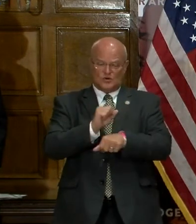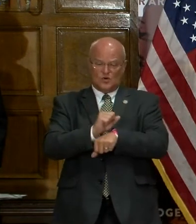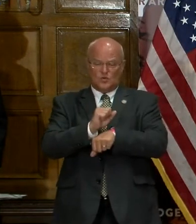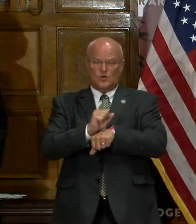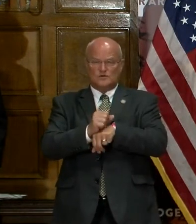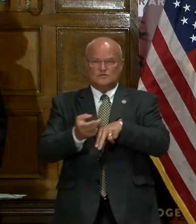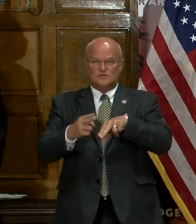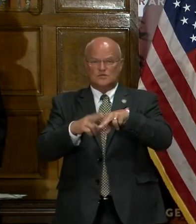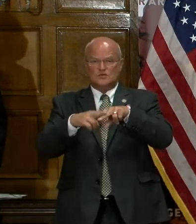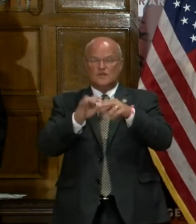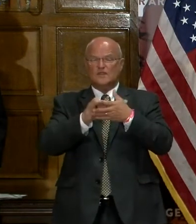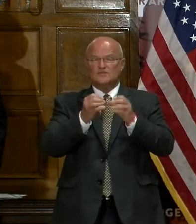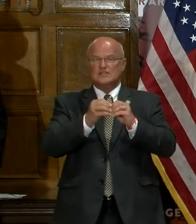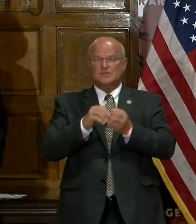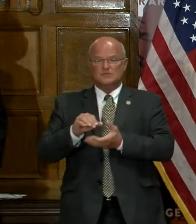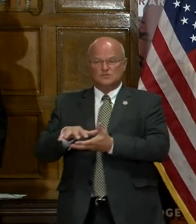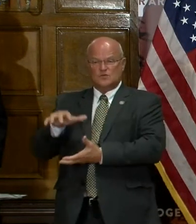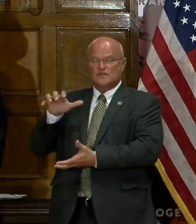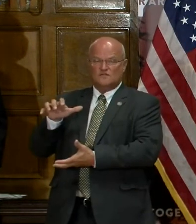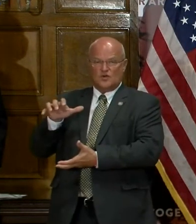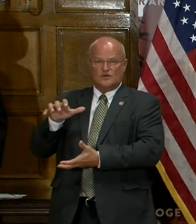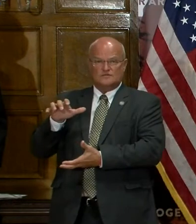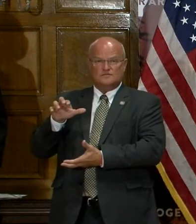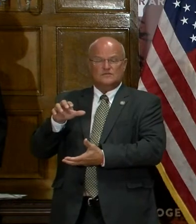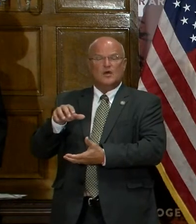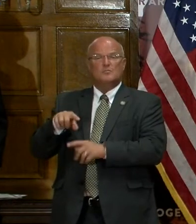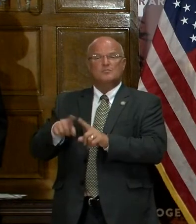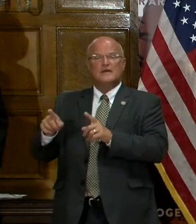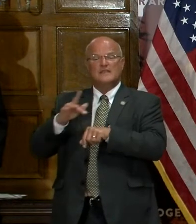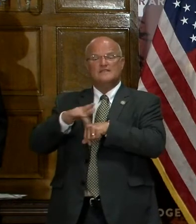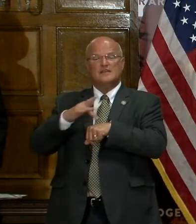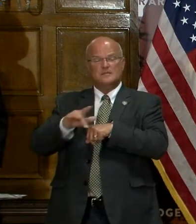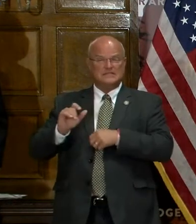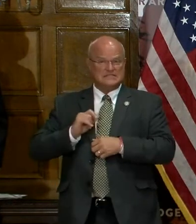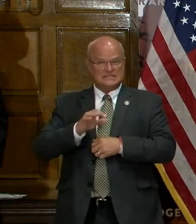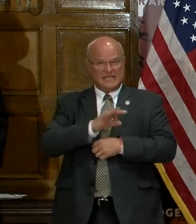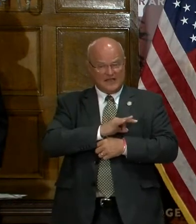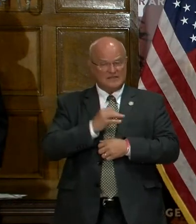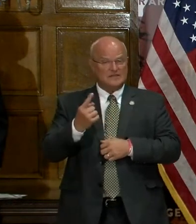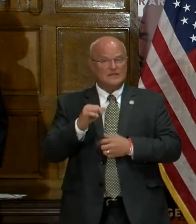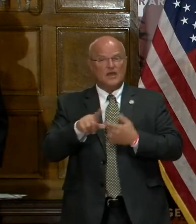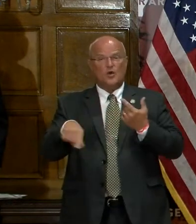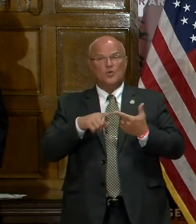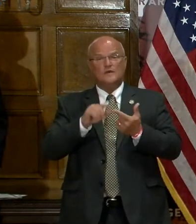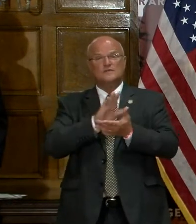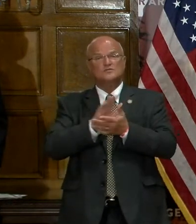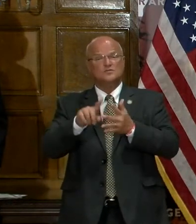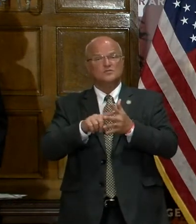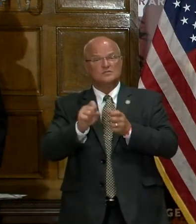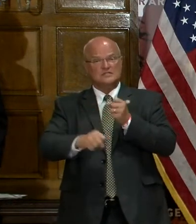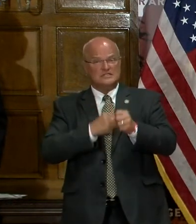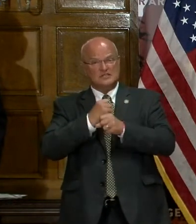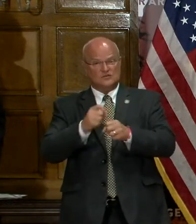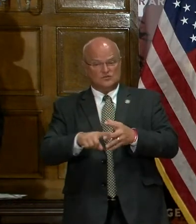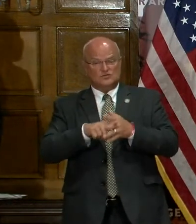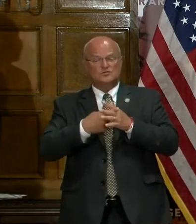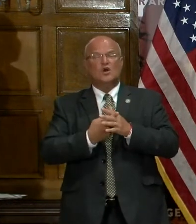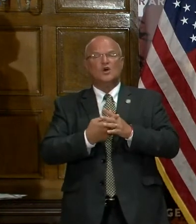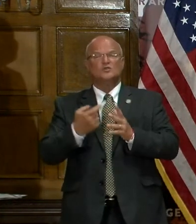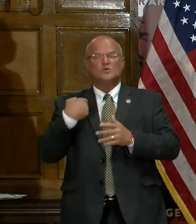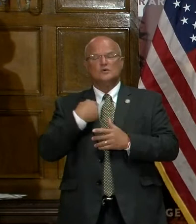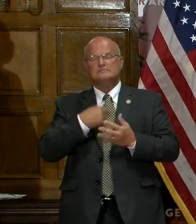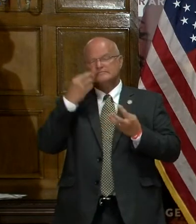to increase those numbers. But the availability of staffing is something that when the school year starts, we'll